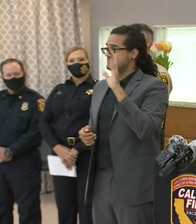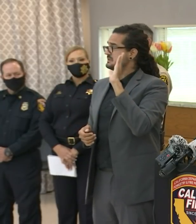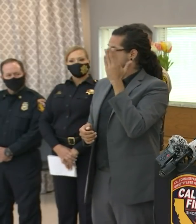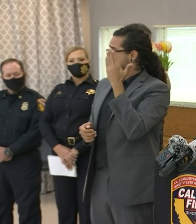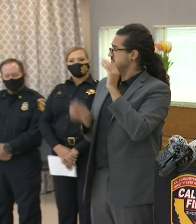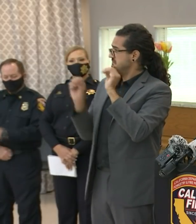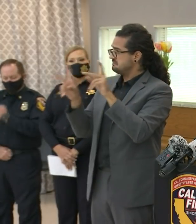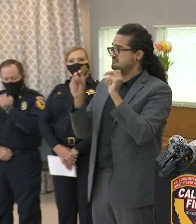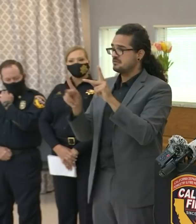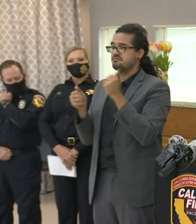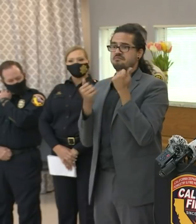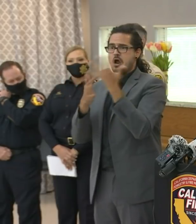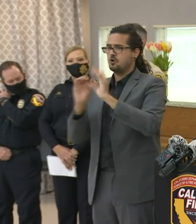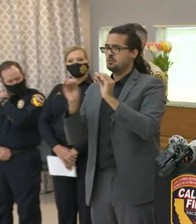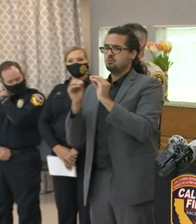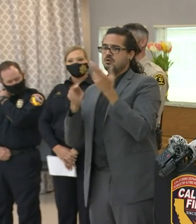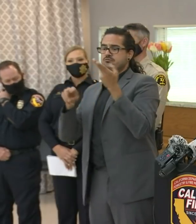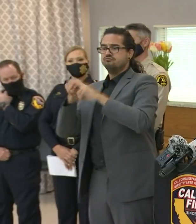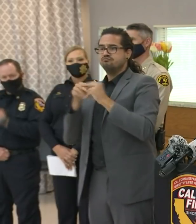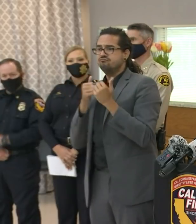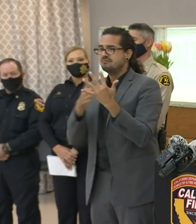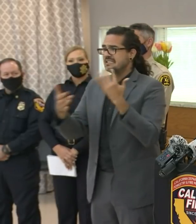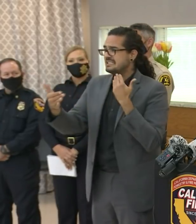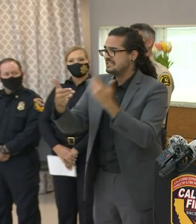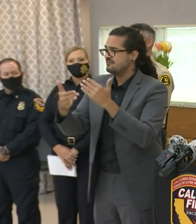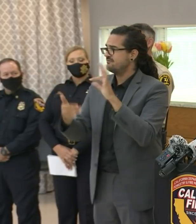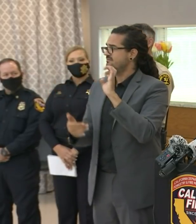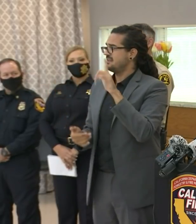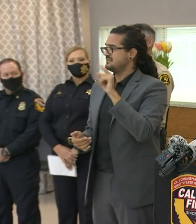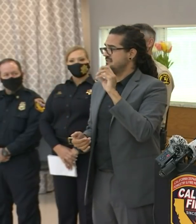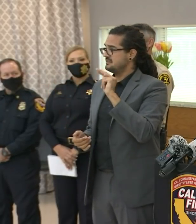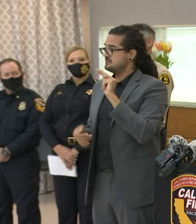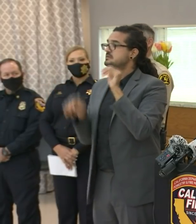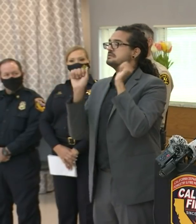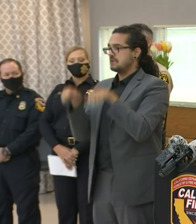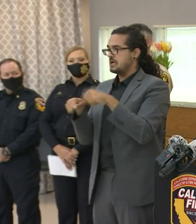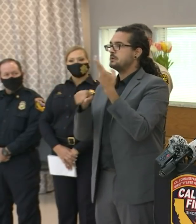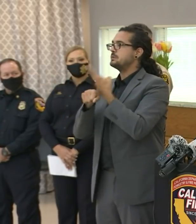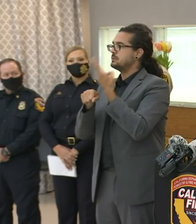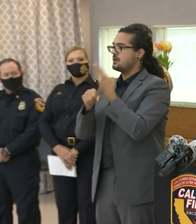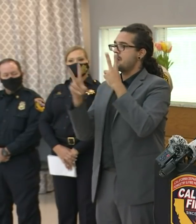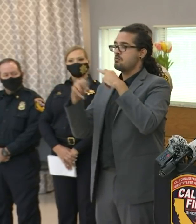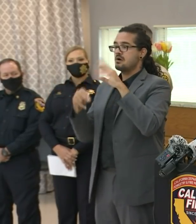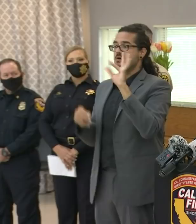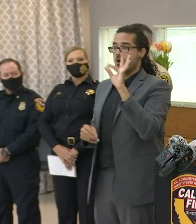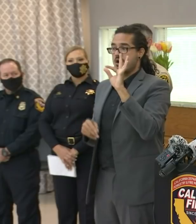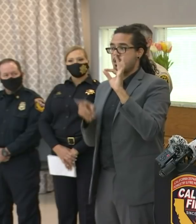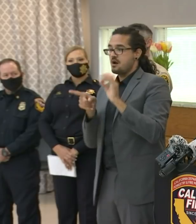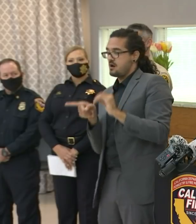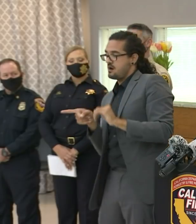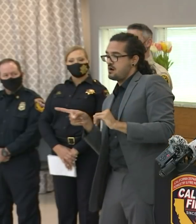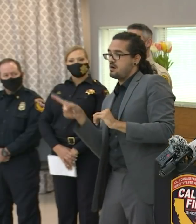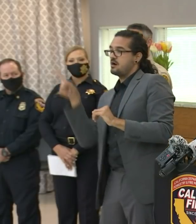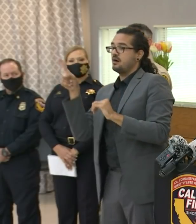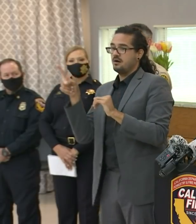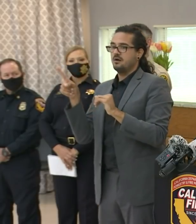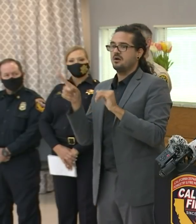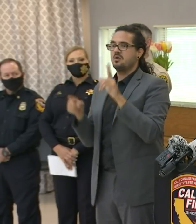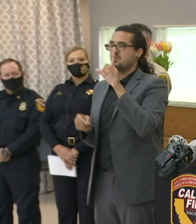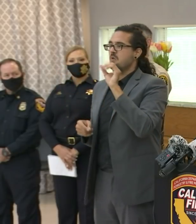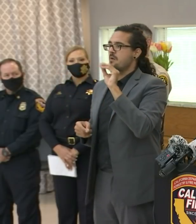Was able to get up Highway 9 corridor into Ben Lomond and into Boulder Creek, and although very, very smoky, I was